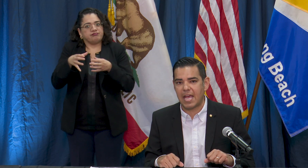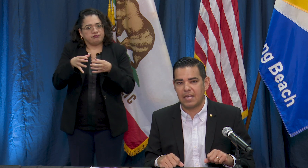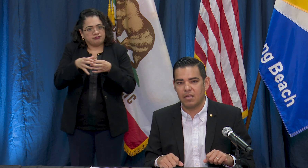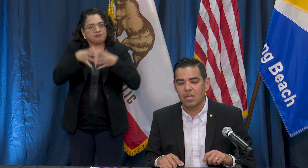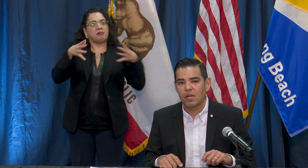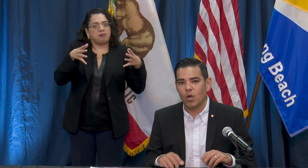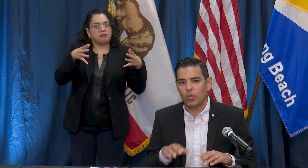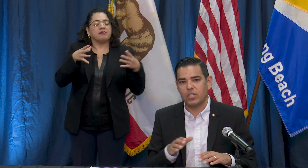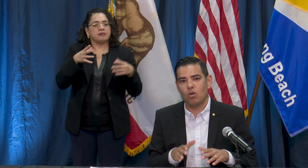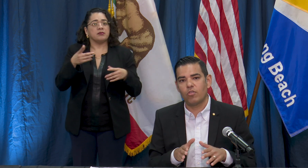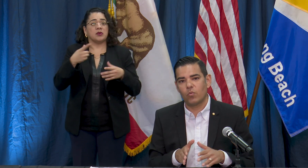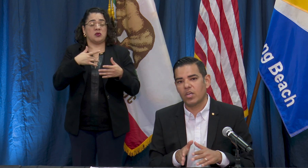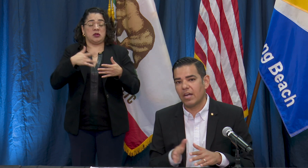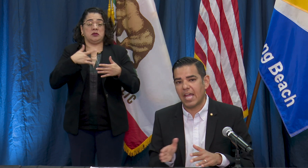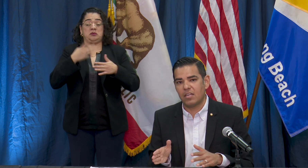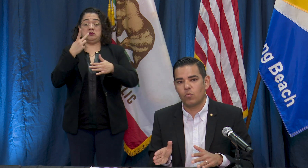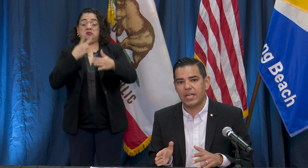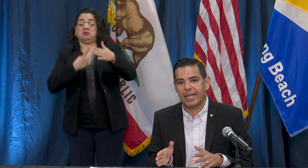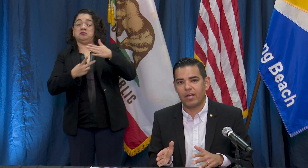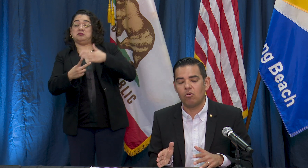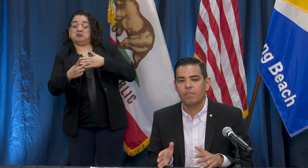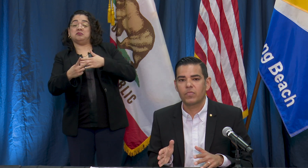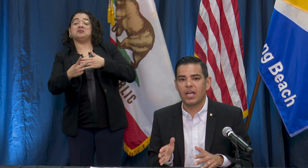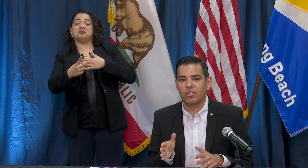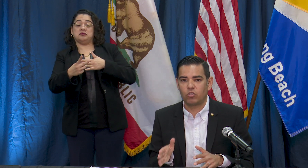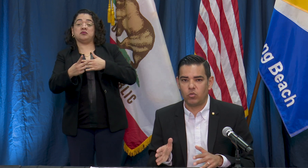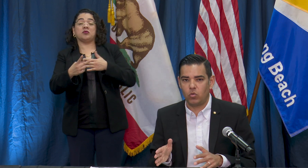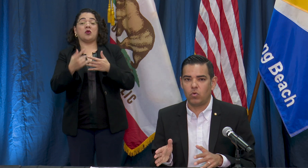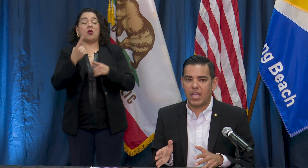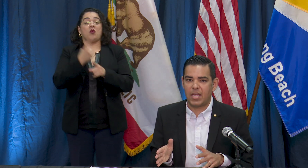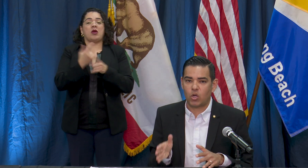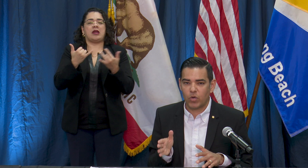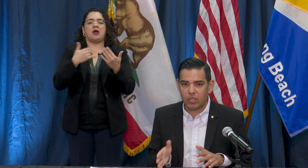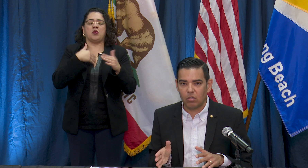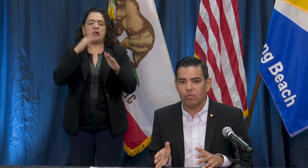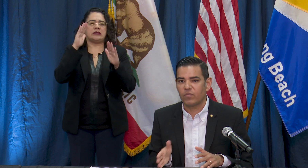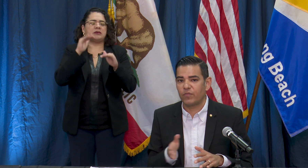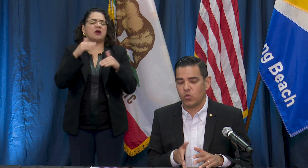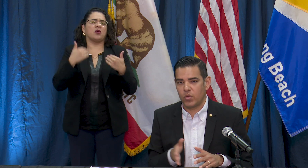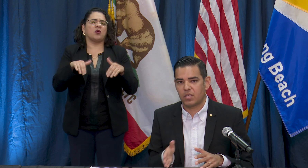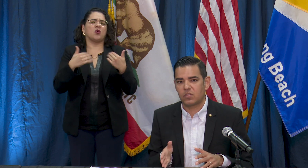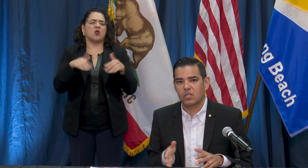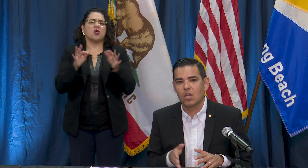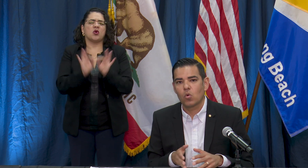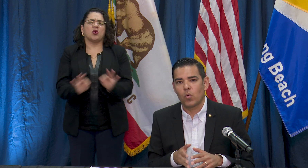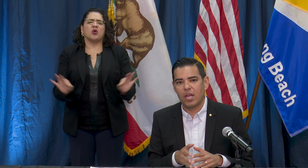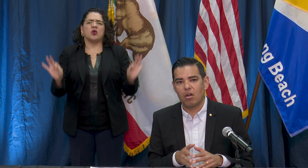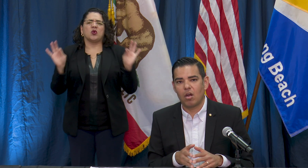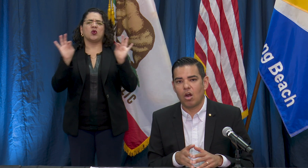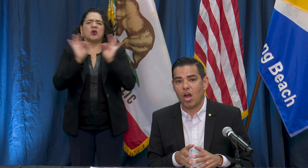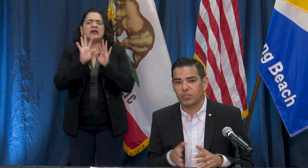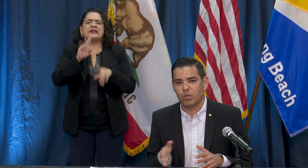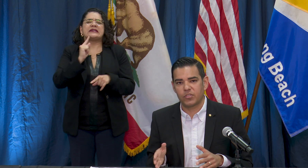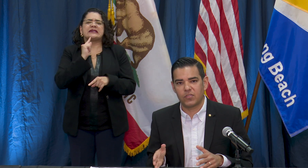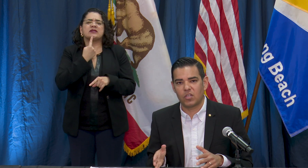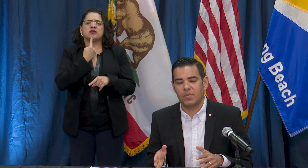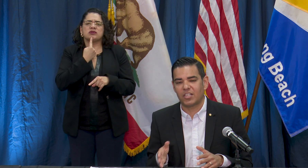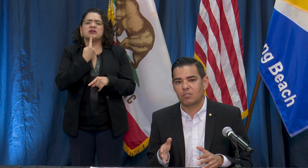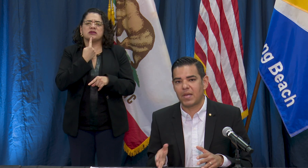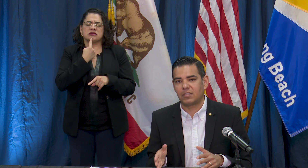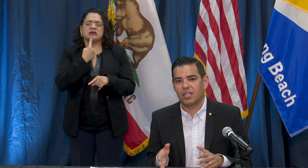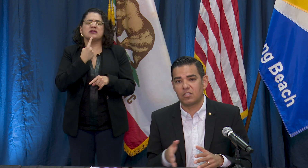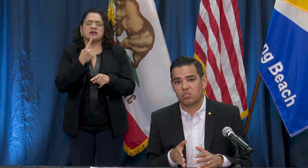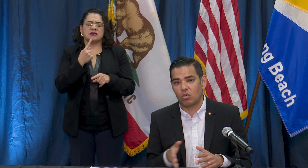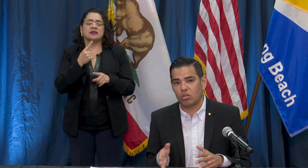weeks ahead. We know that we are headed right now to a critical few weeks where our hospital system